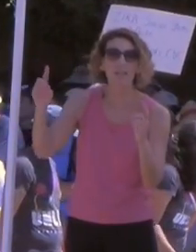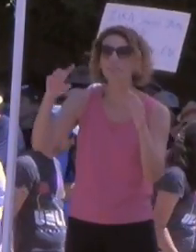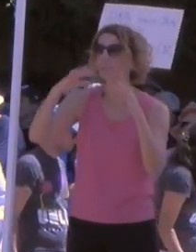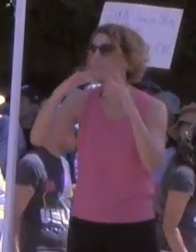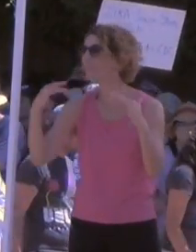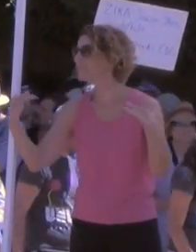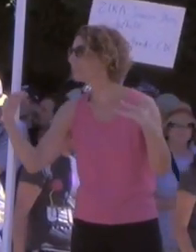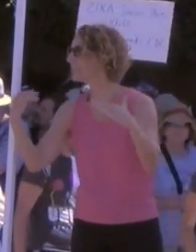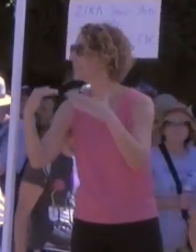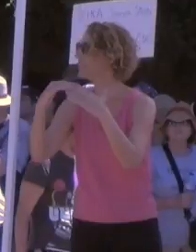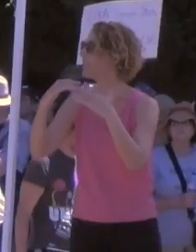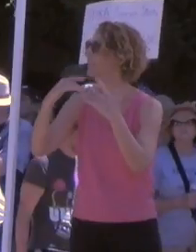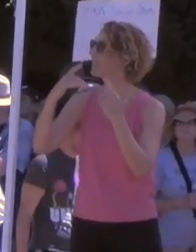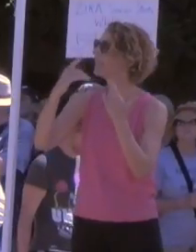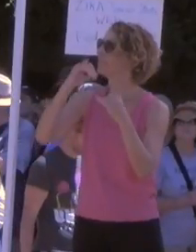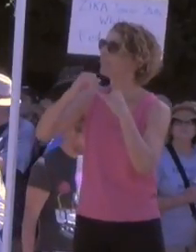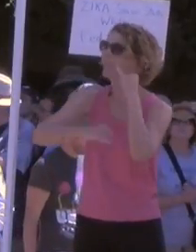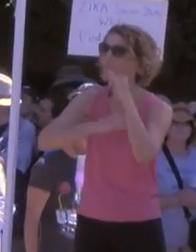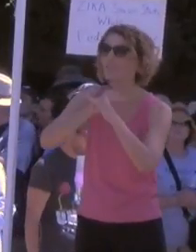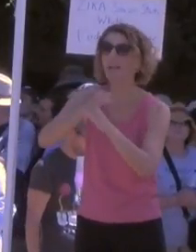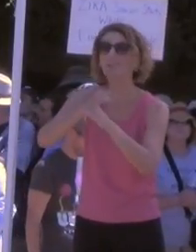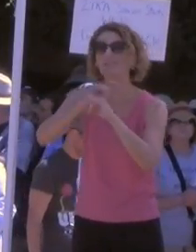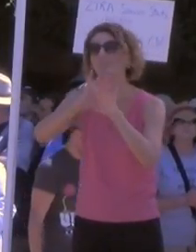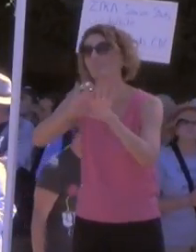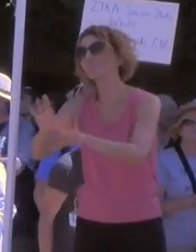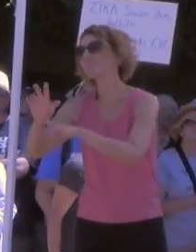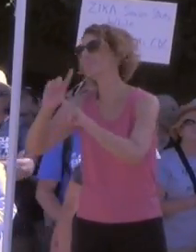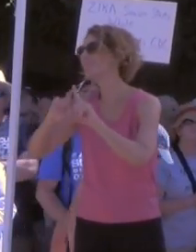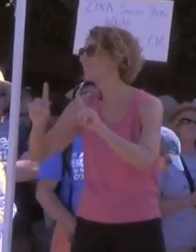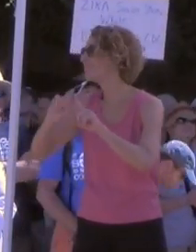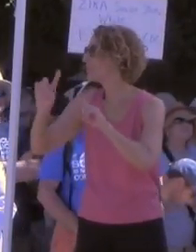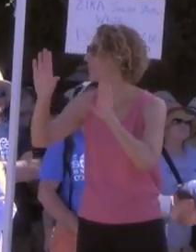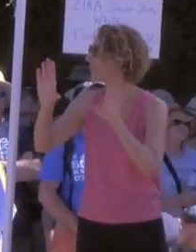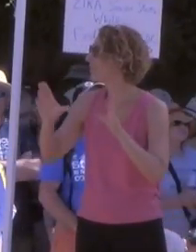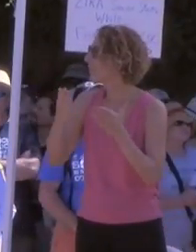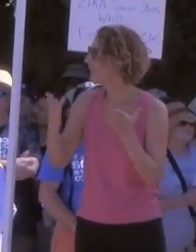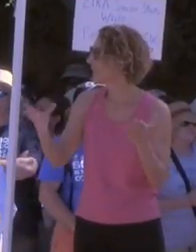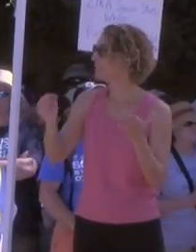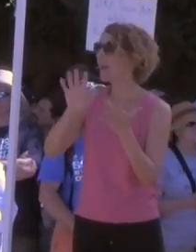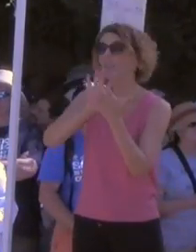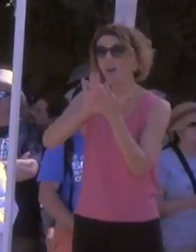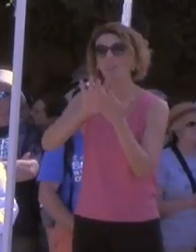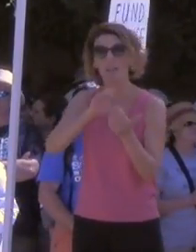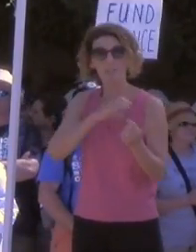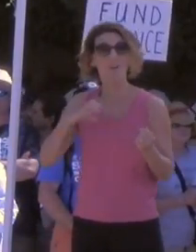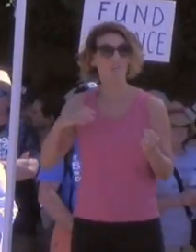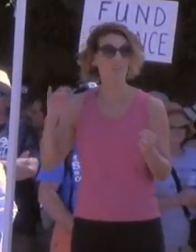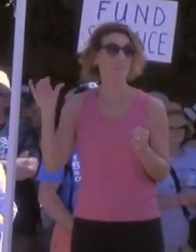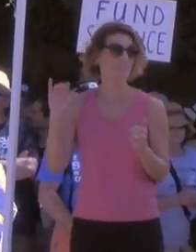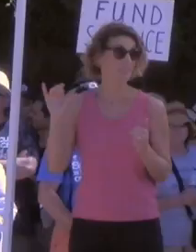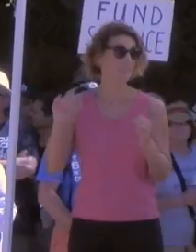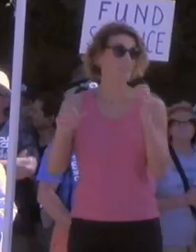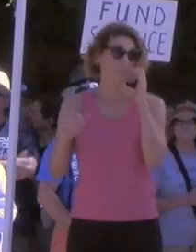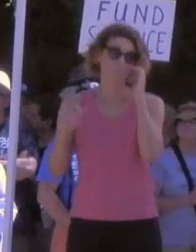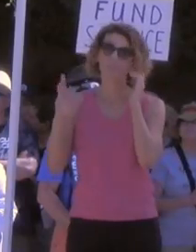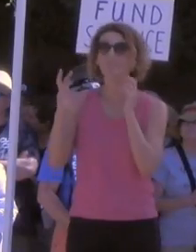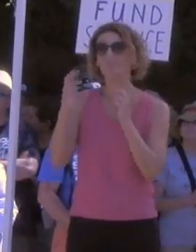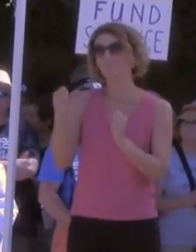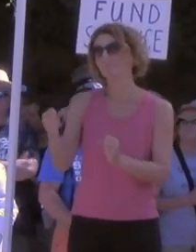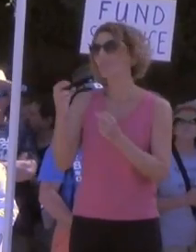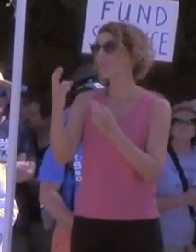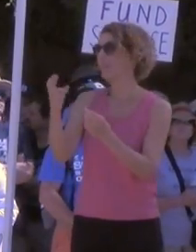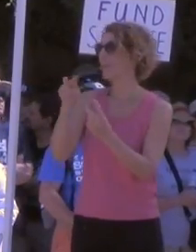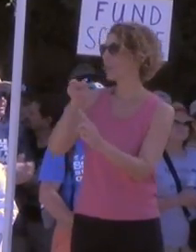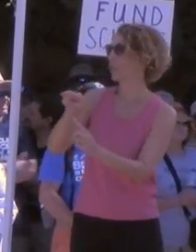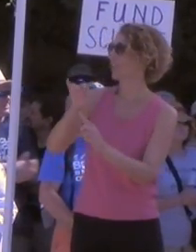diversity, international, all kinds of wonderful things, and contacting Congress. So I would really recommend you go to